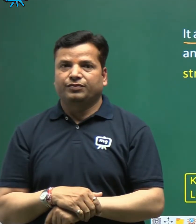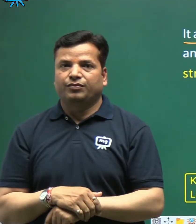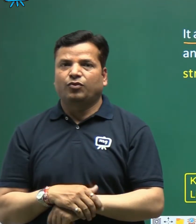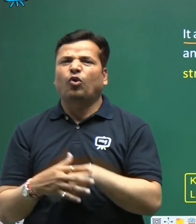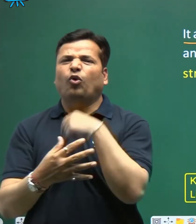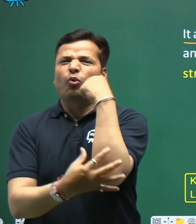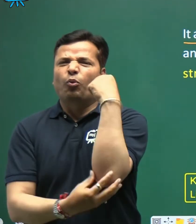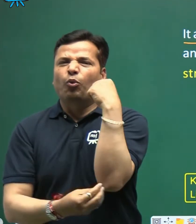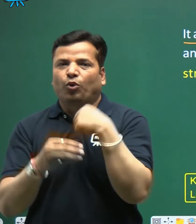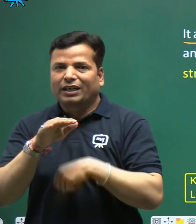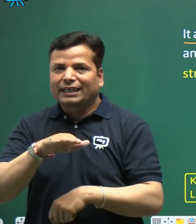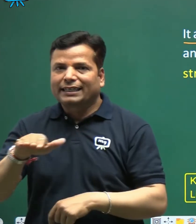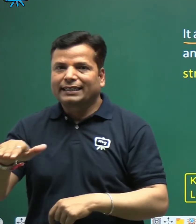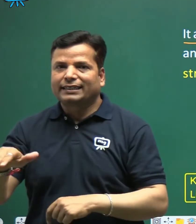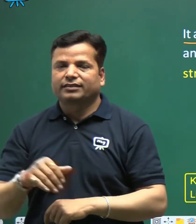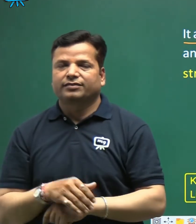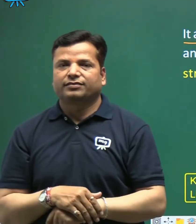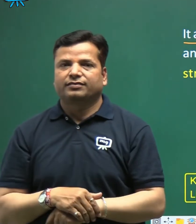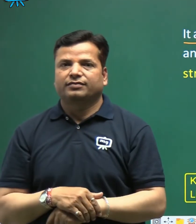poor kids